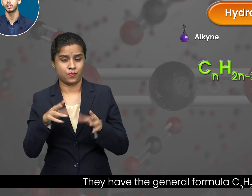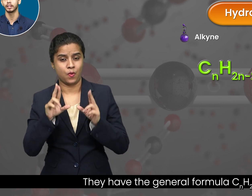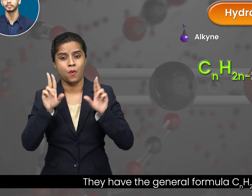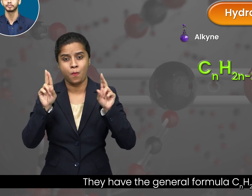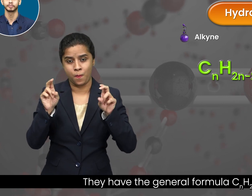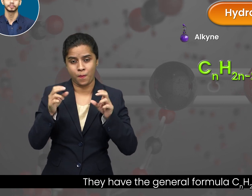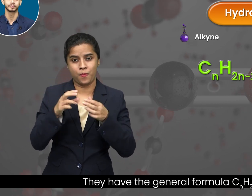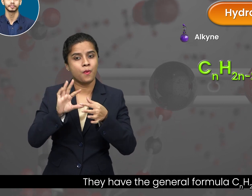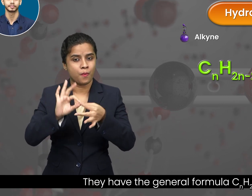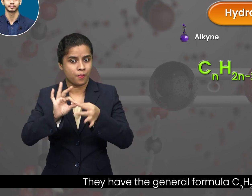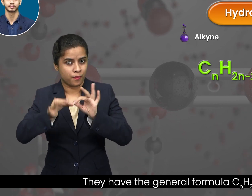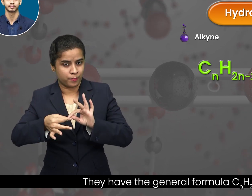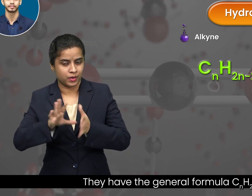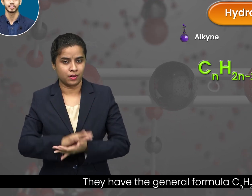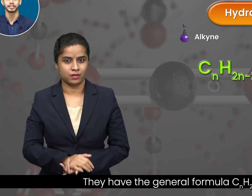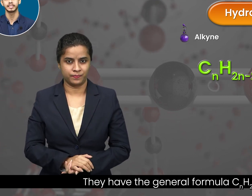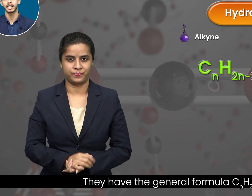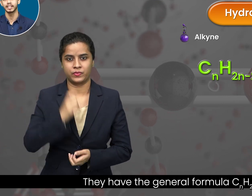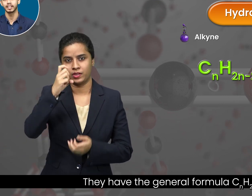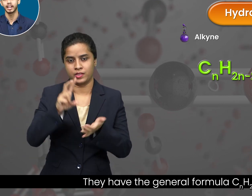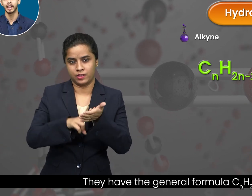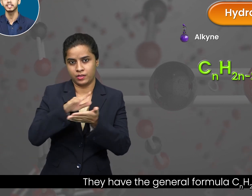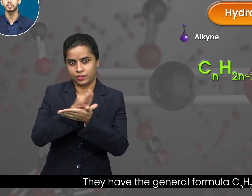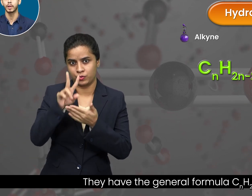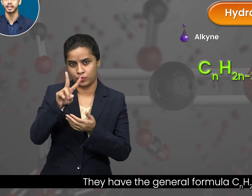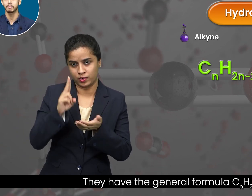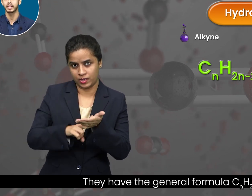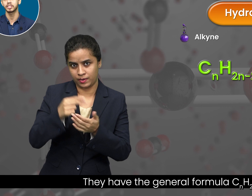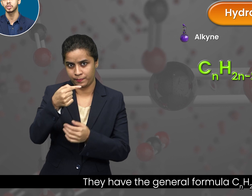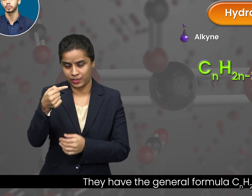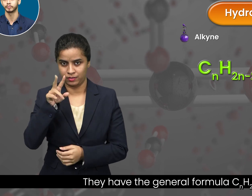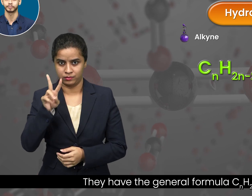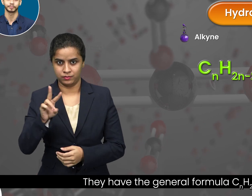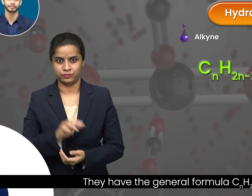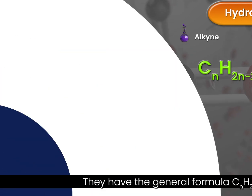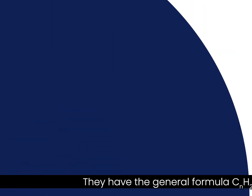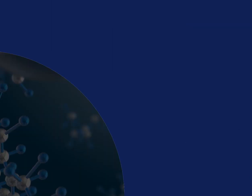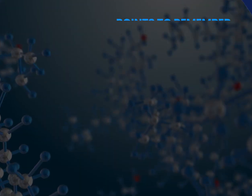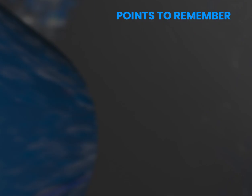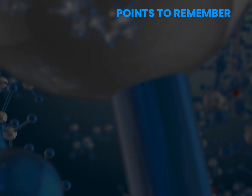formula CnH2n-2.